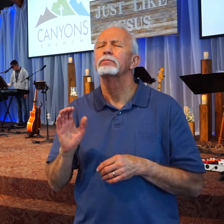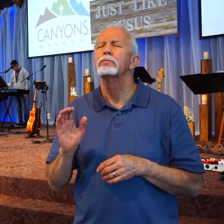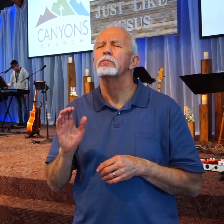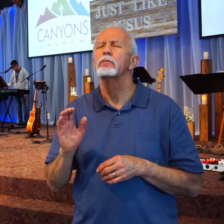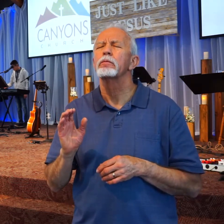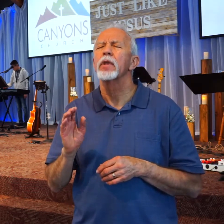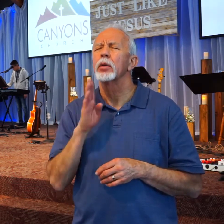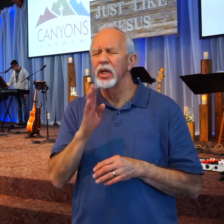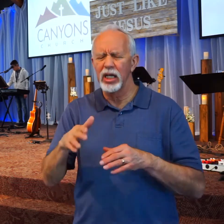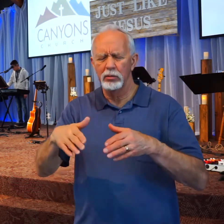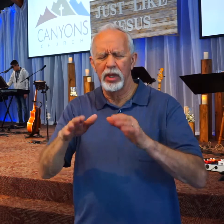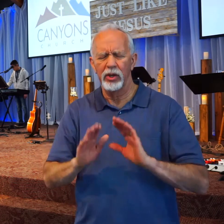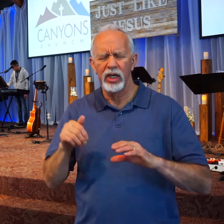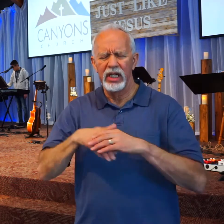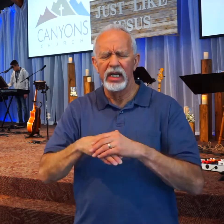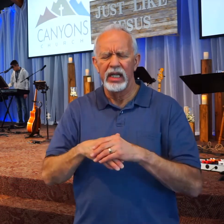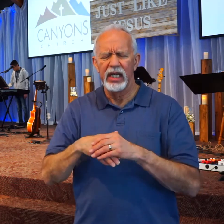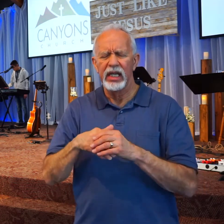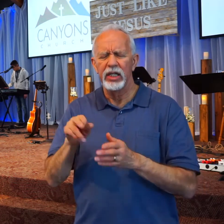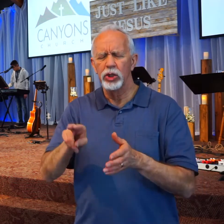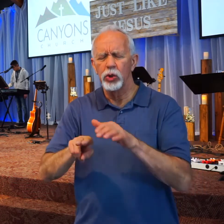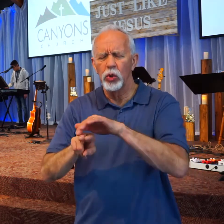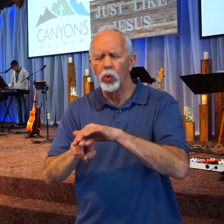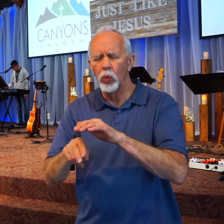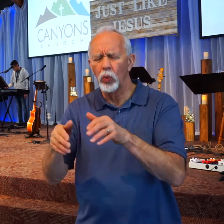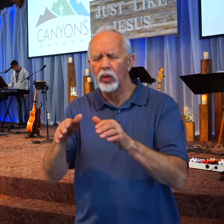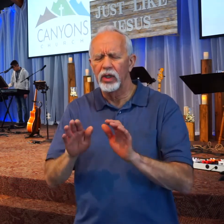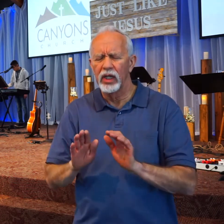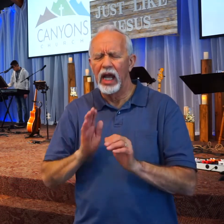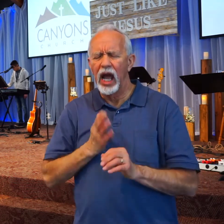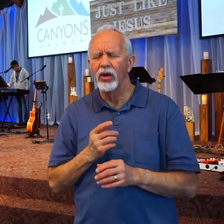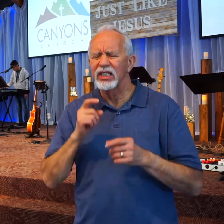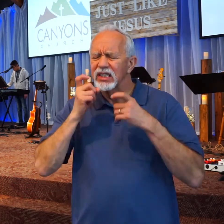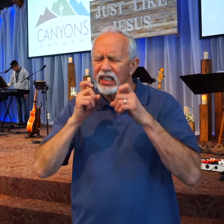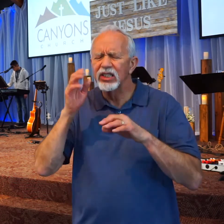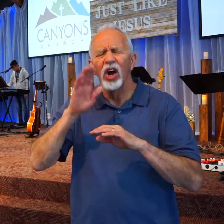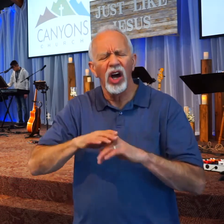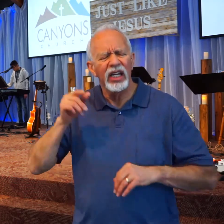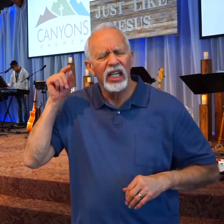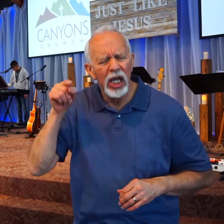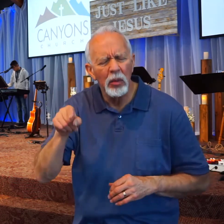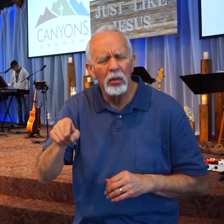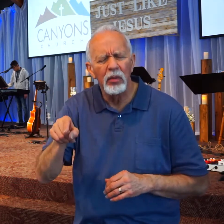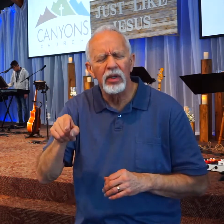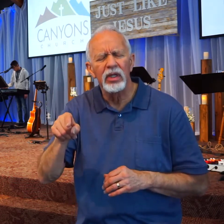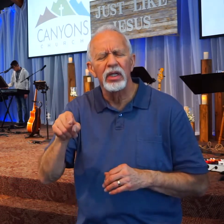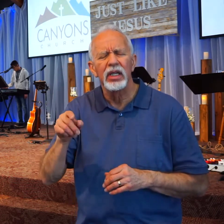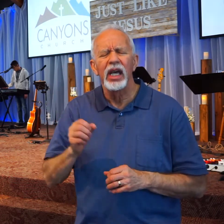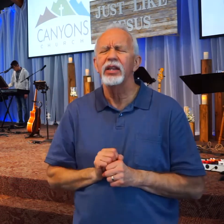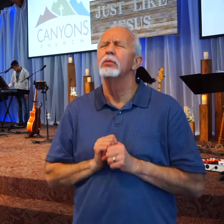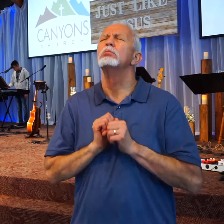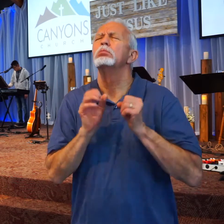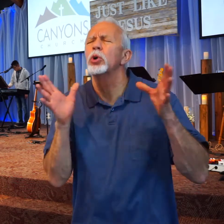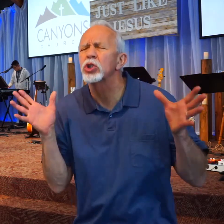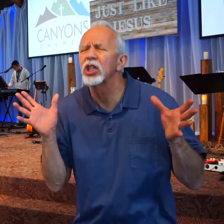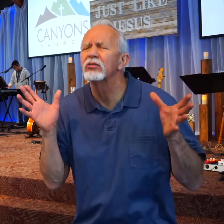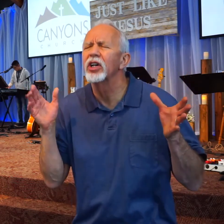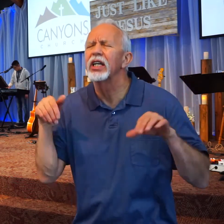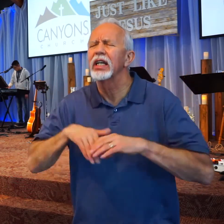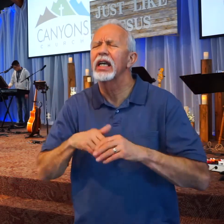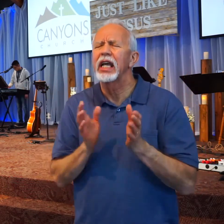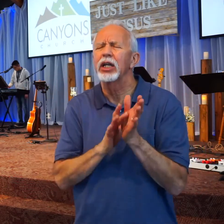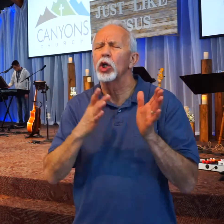being buried in a tomb, our sins on him, and then bursting forth into glorious